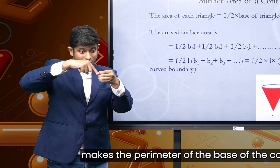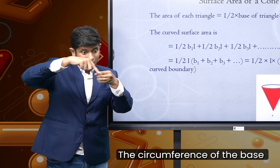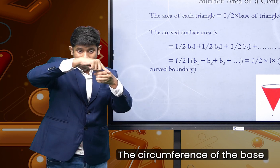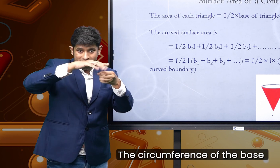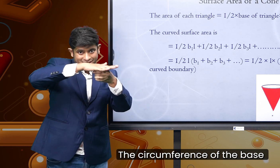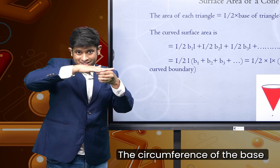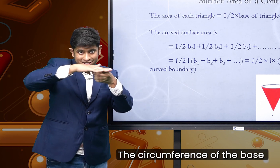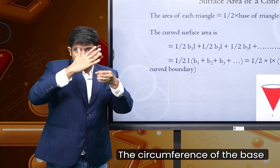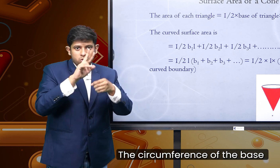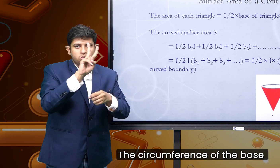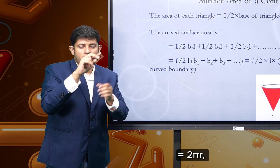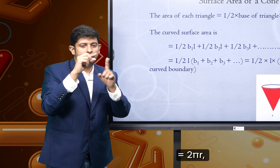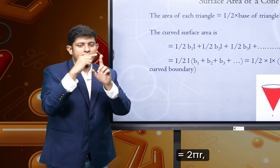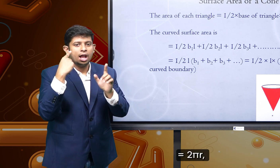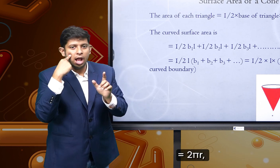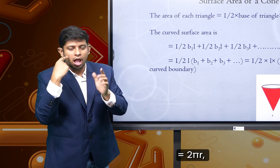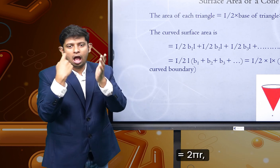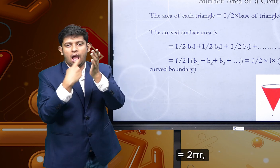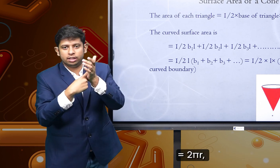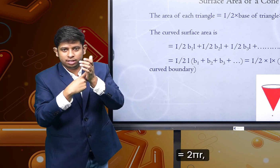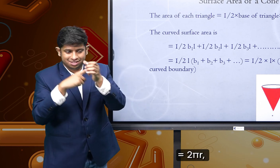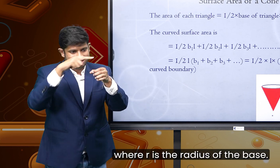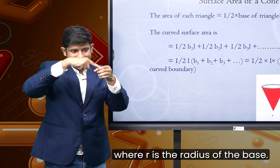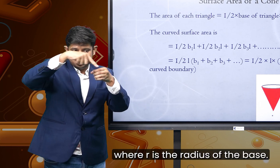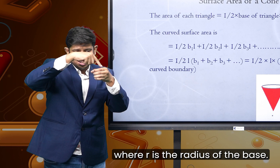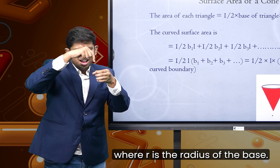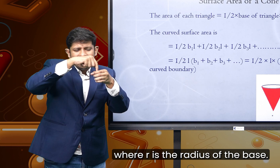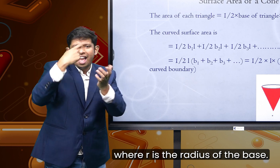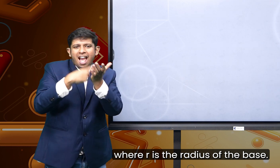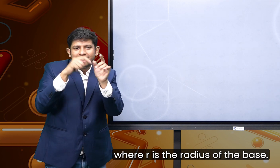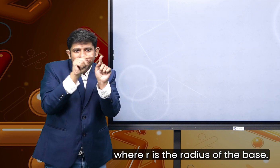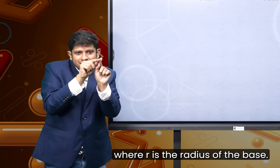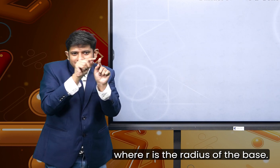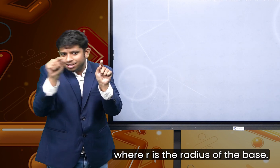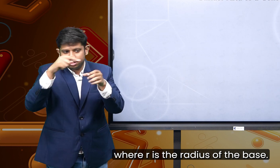The circumference of the base is equal to 2 pi r, where r is the radius of the base.